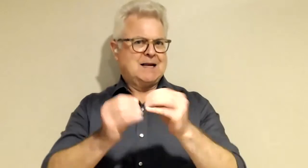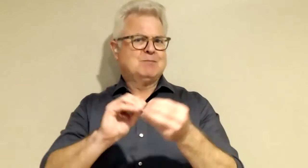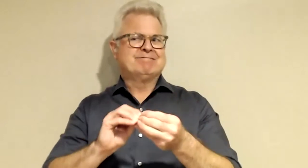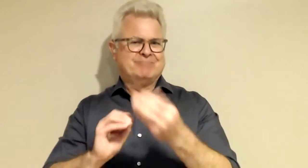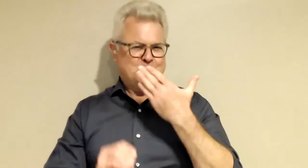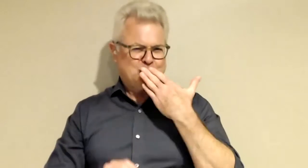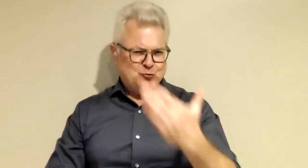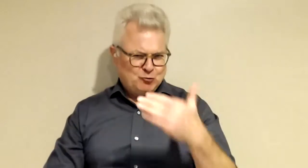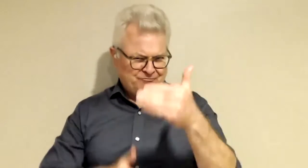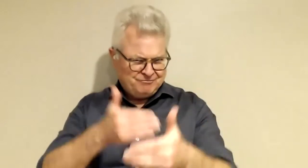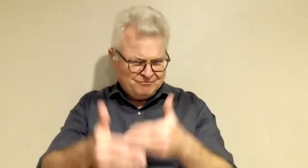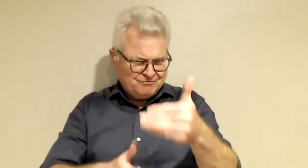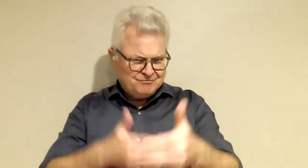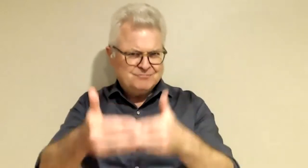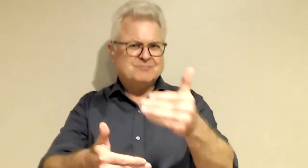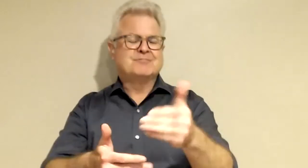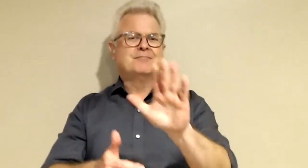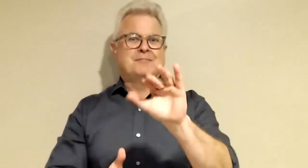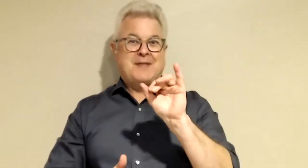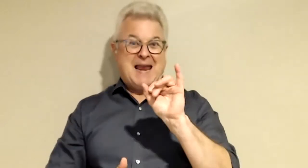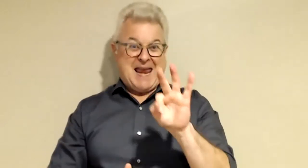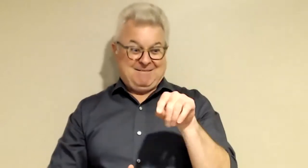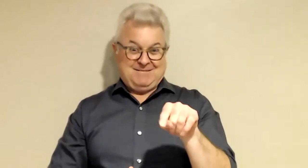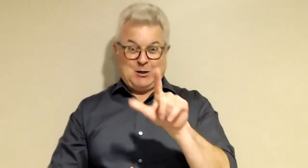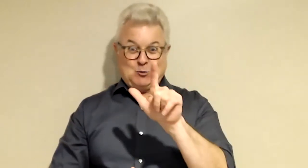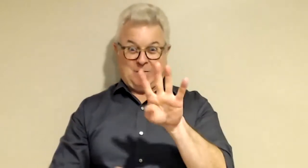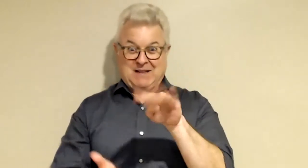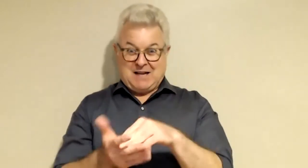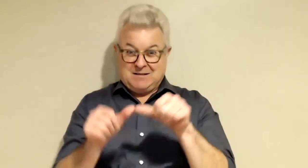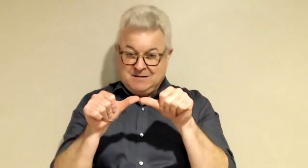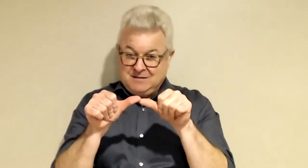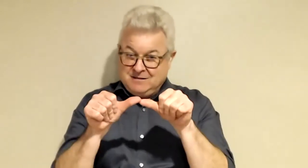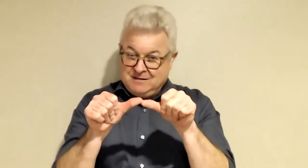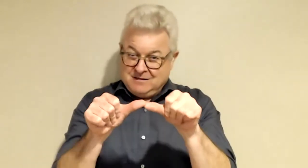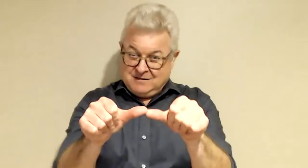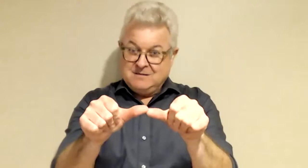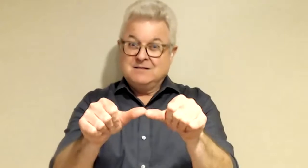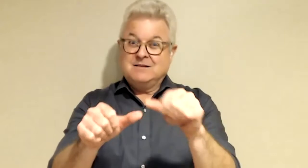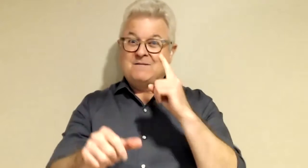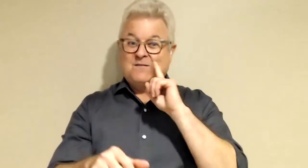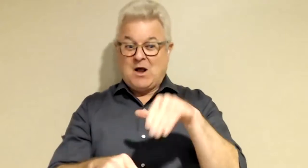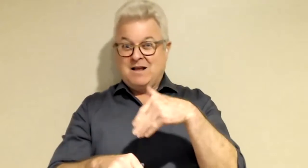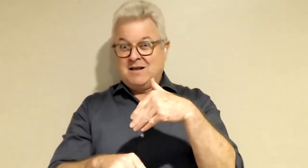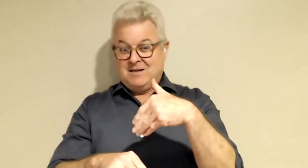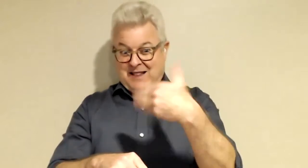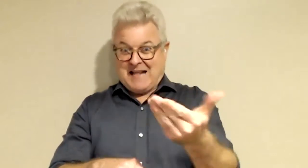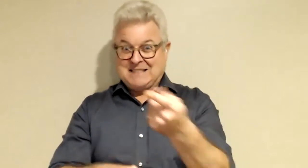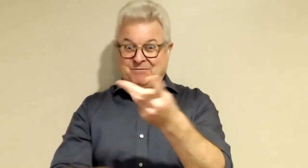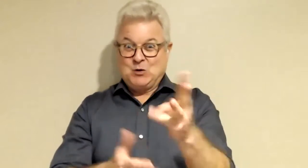boosters. I am very happy with those numbers. I'd like to commend all of you on that. If we continue with that at